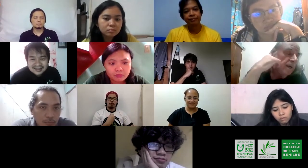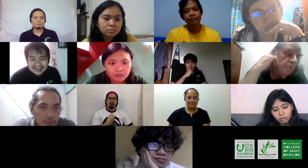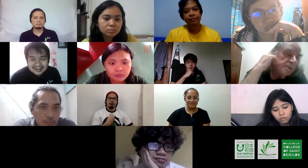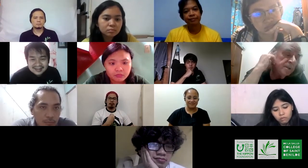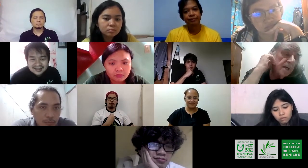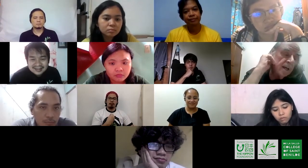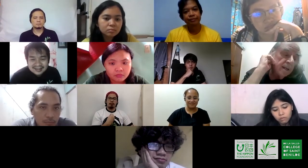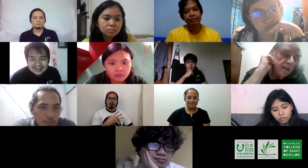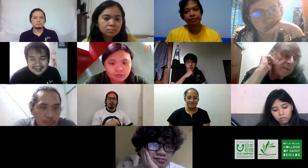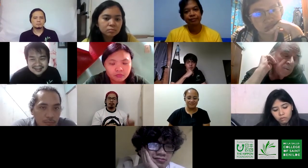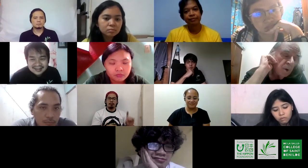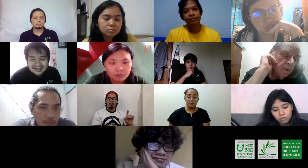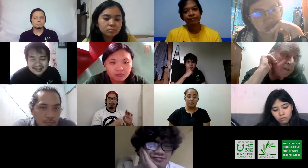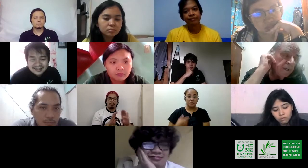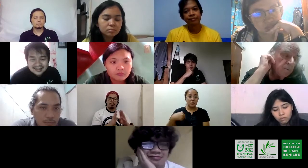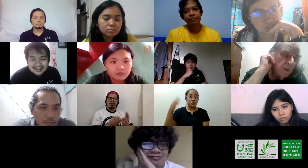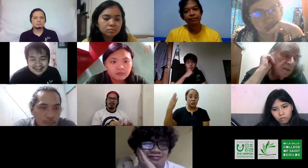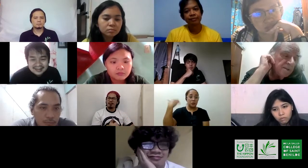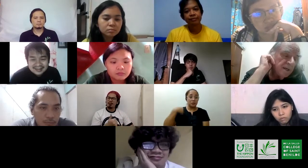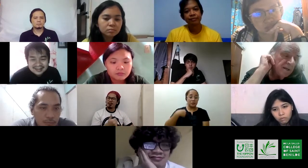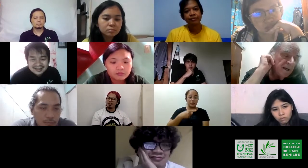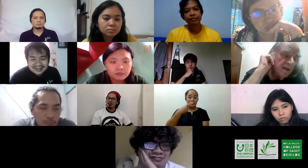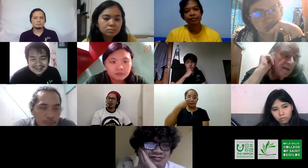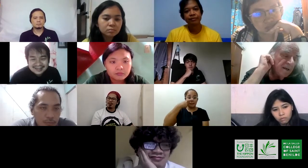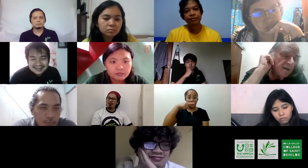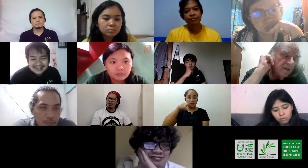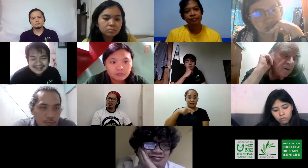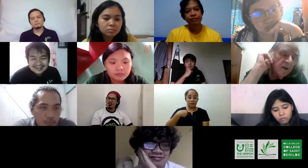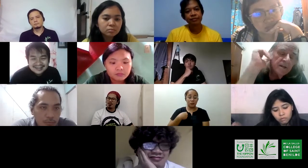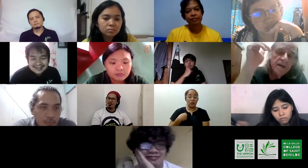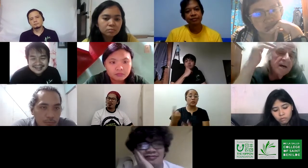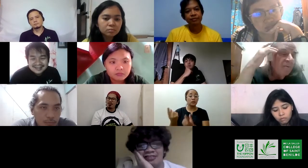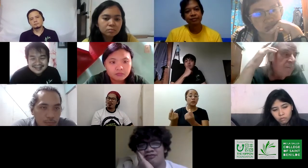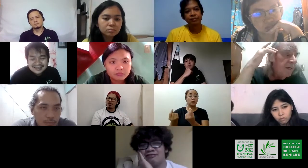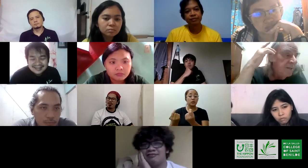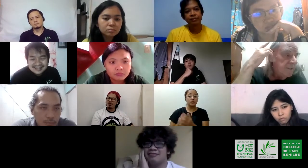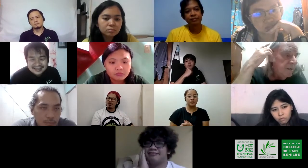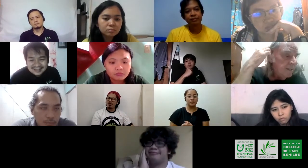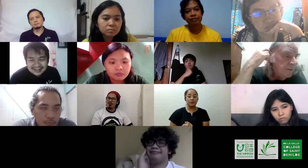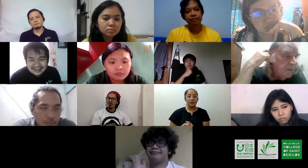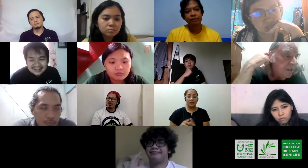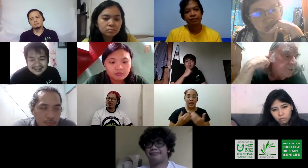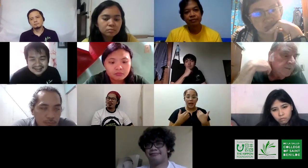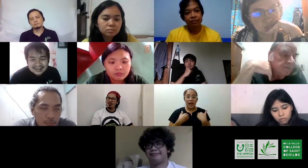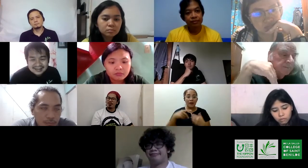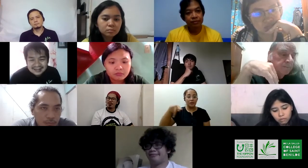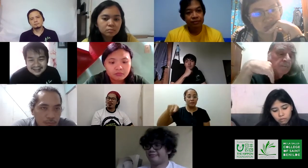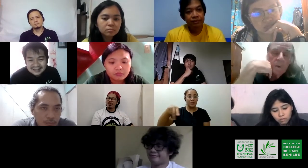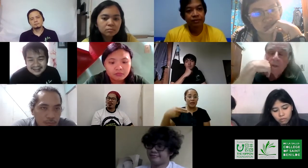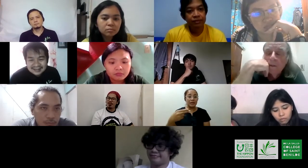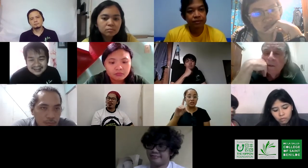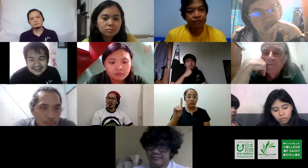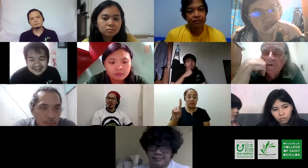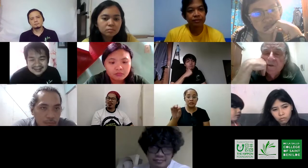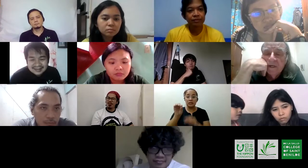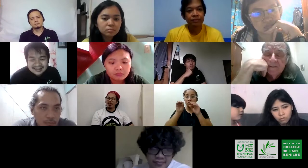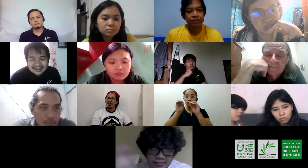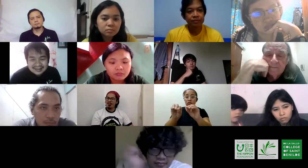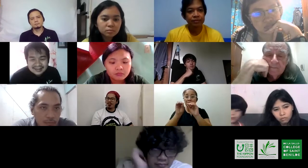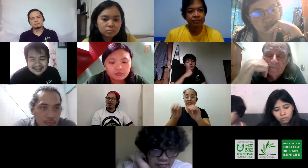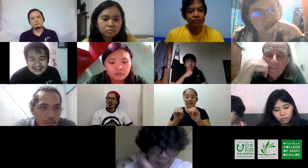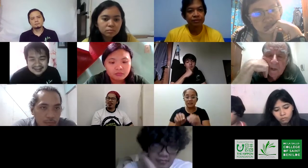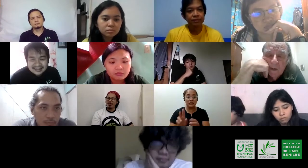Now, when I was in Thailand, what we did was that you had to have a PhD to teach at the